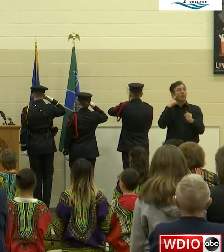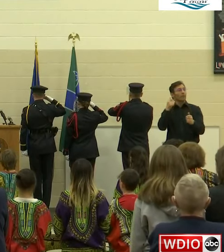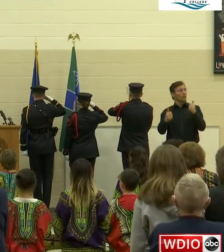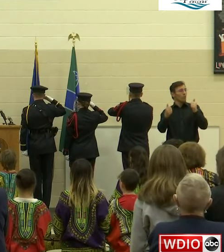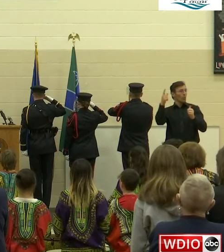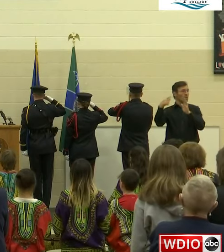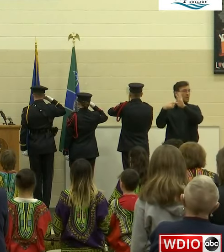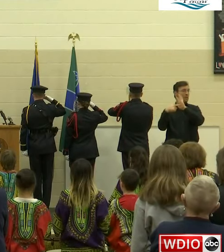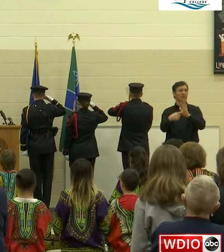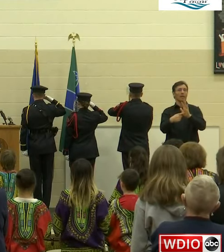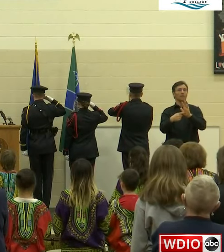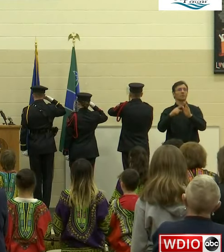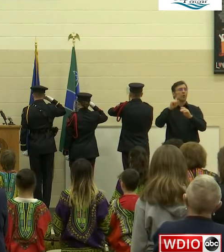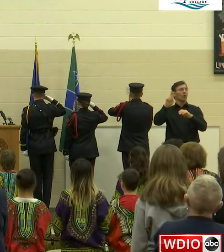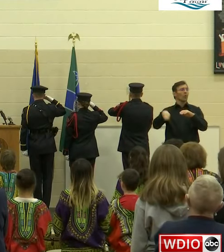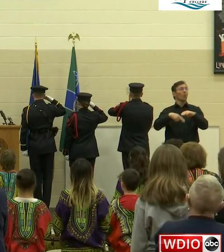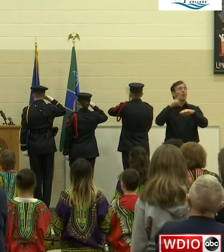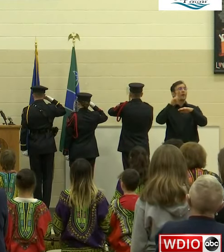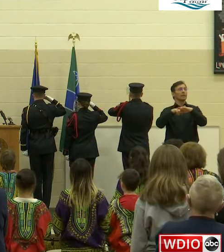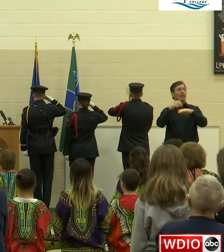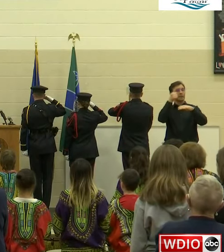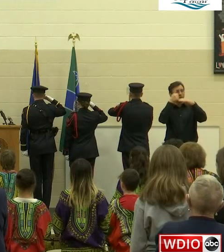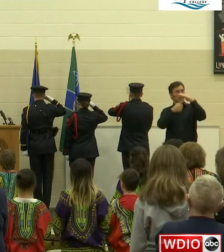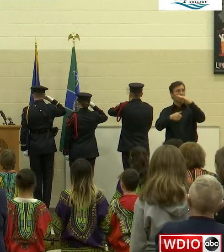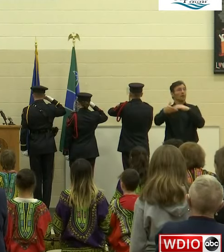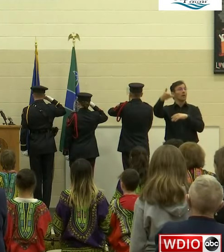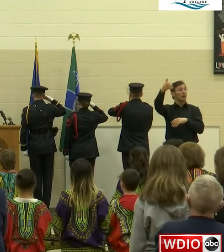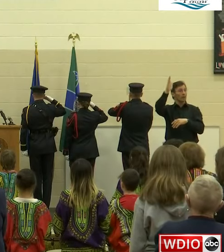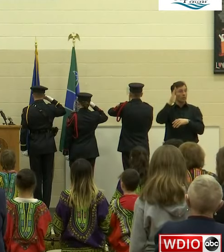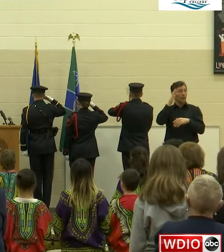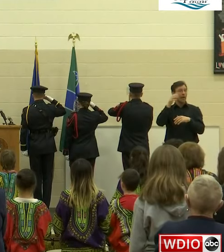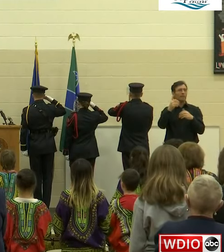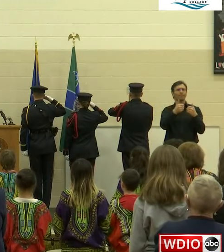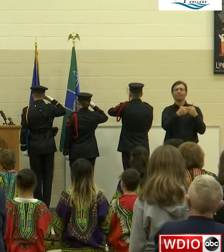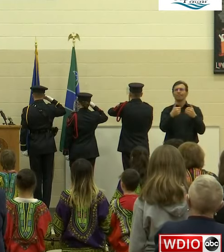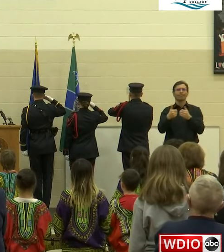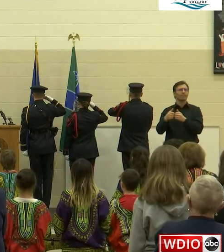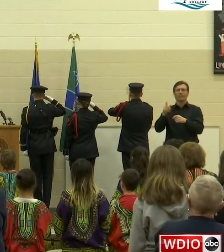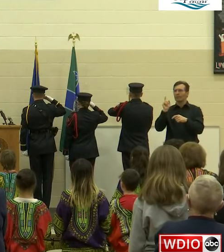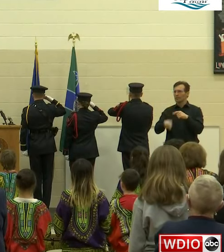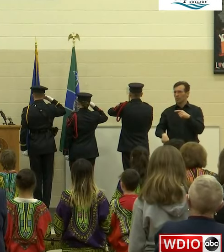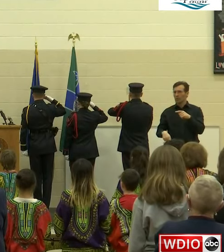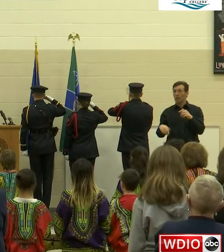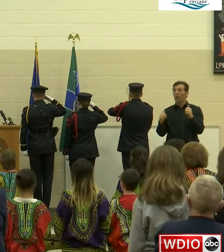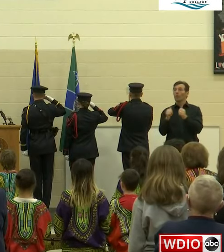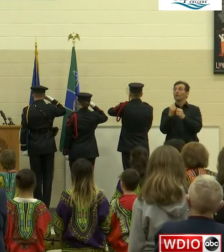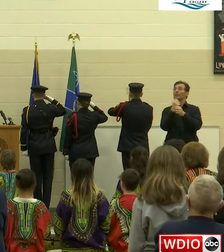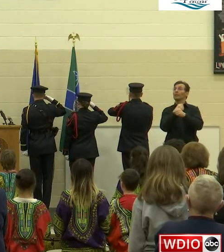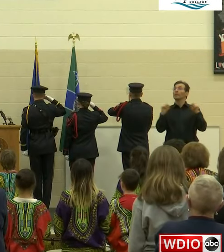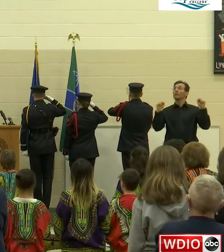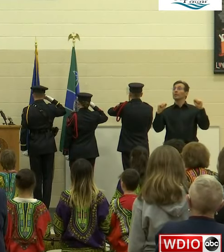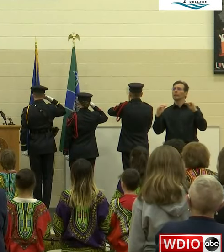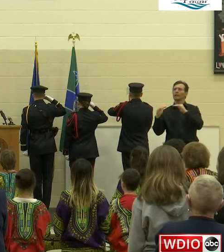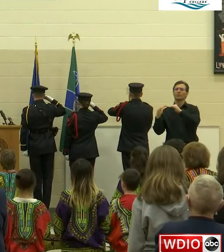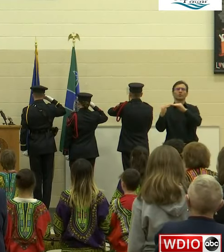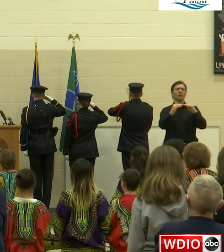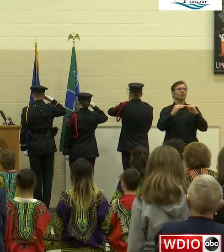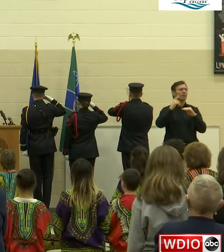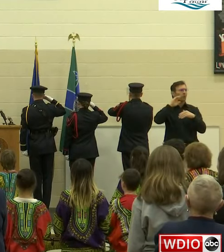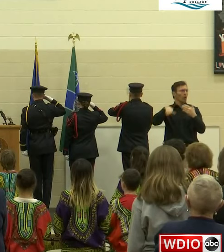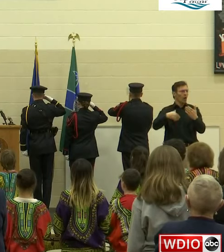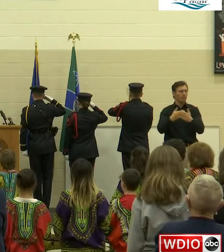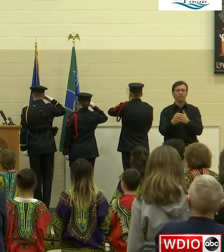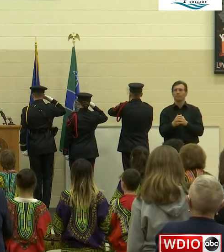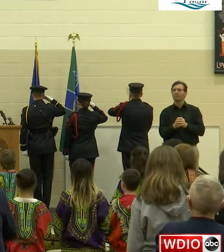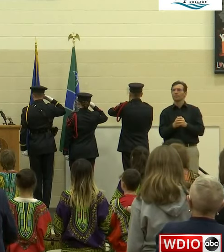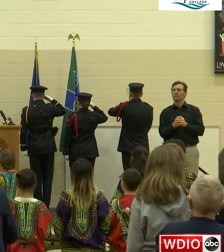the Republic for which it stands, one nation, under God, indivisible, with liberty and